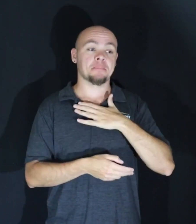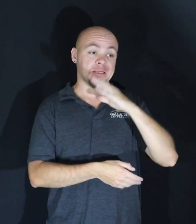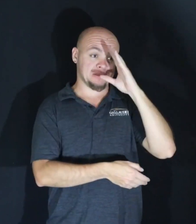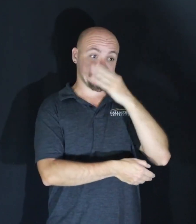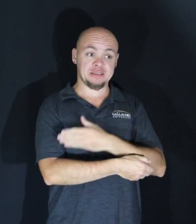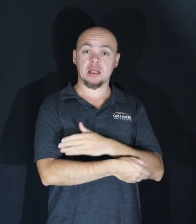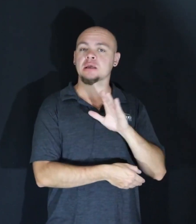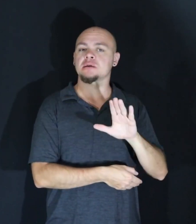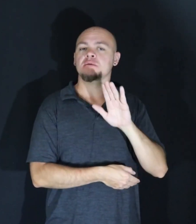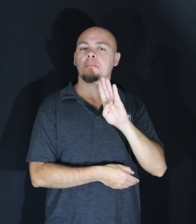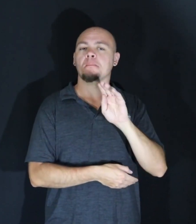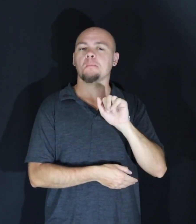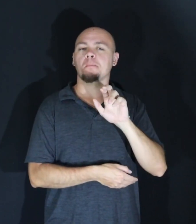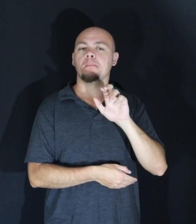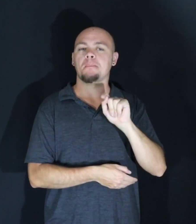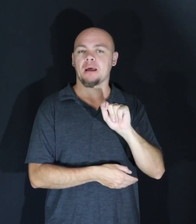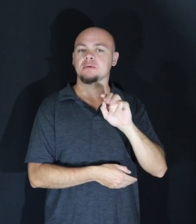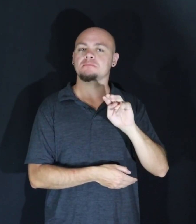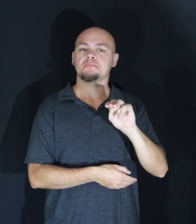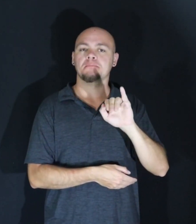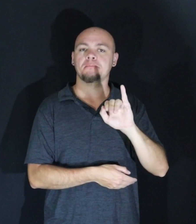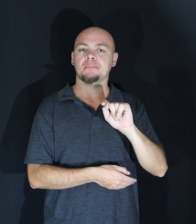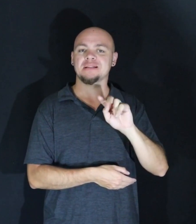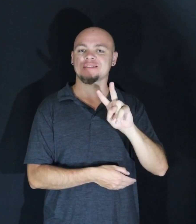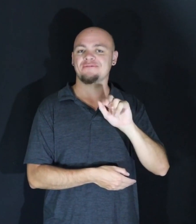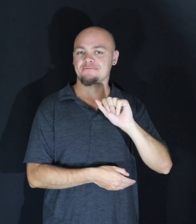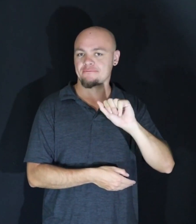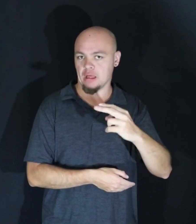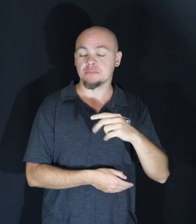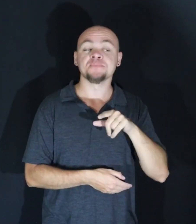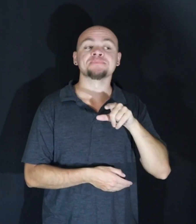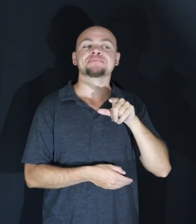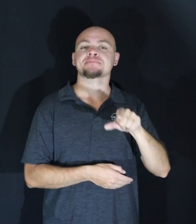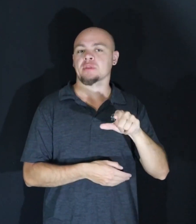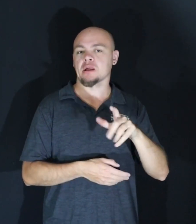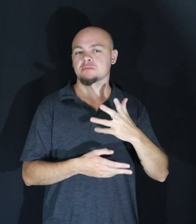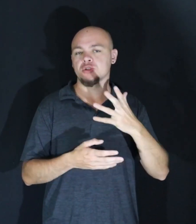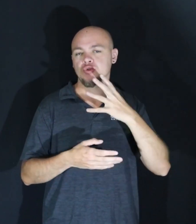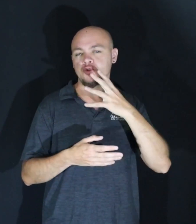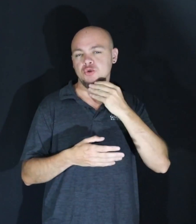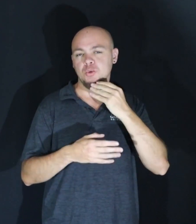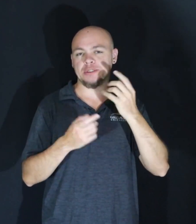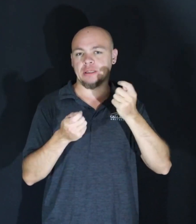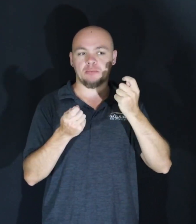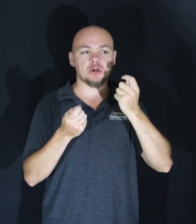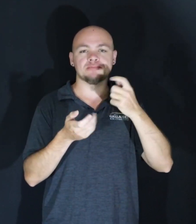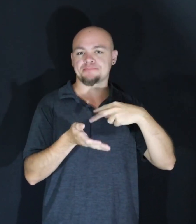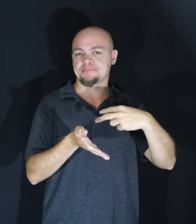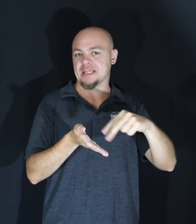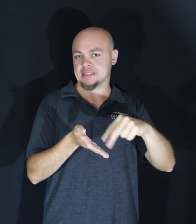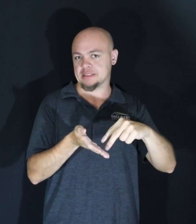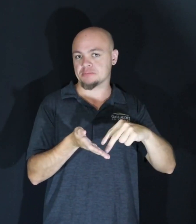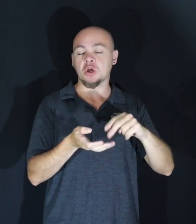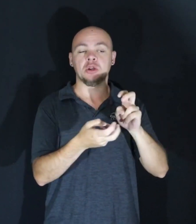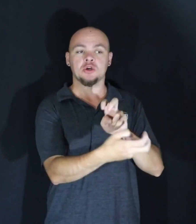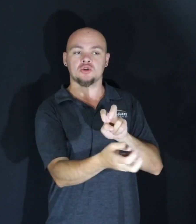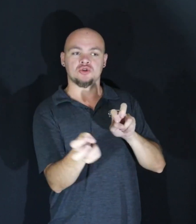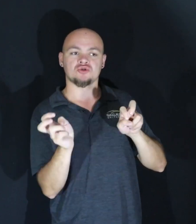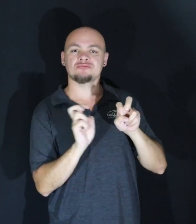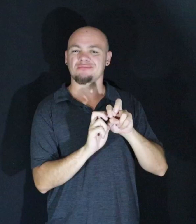lit up the dance floor. Israeli dancing is traditional in Jewish celebrations. We dance in a